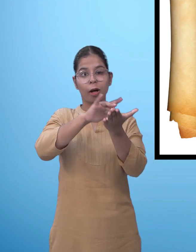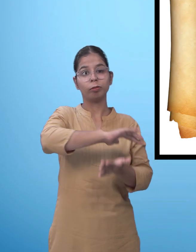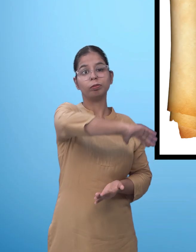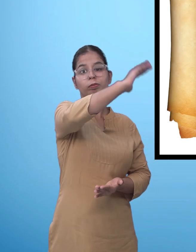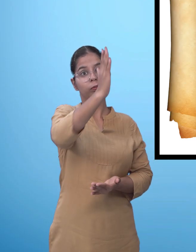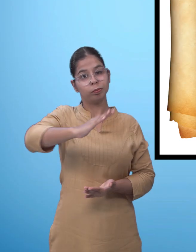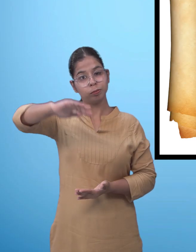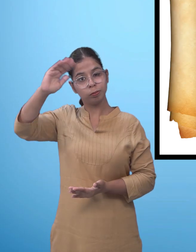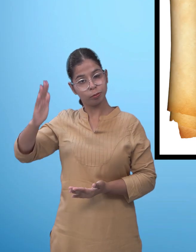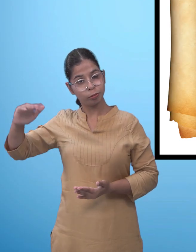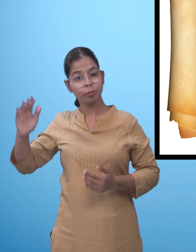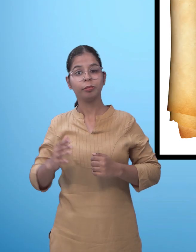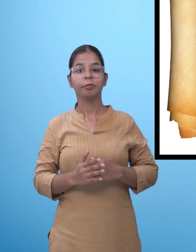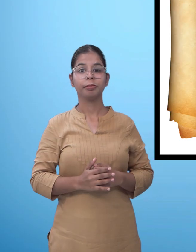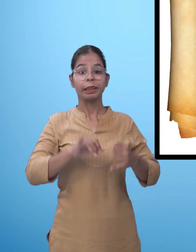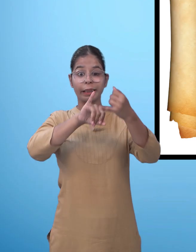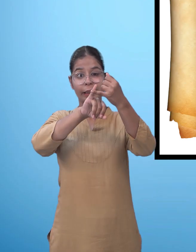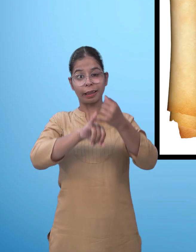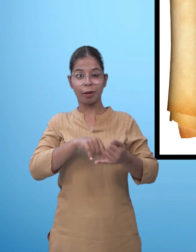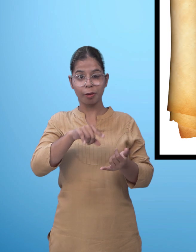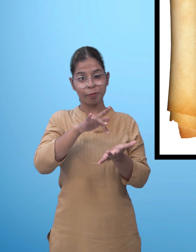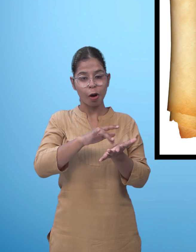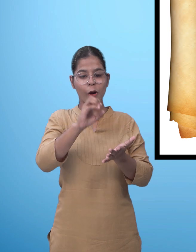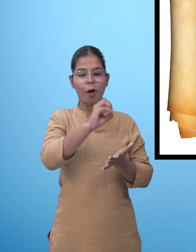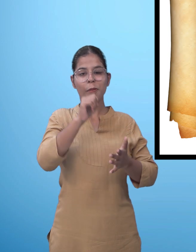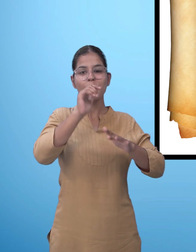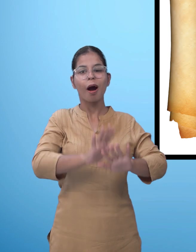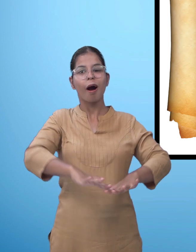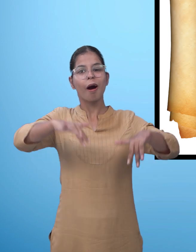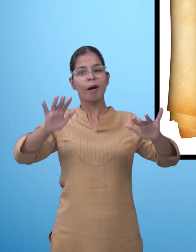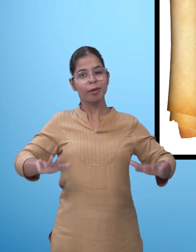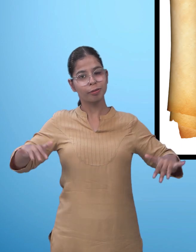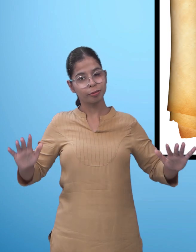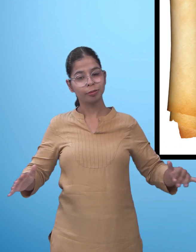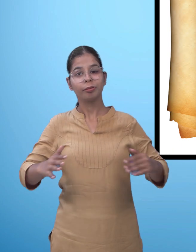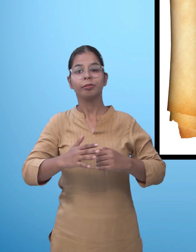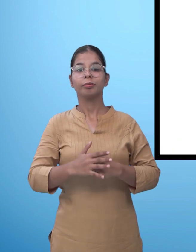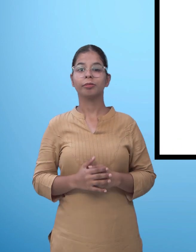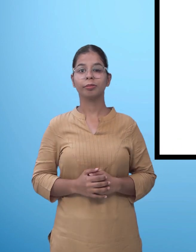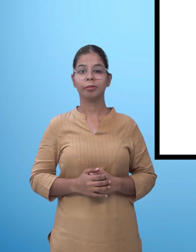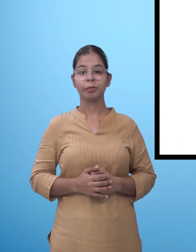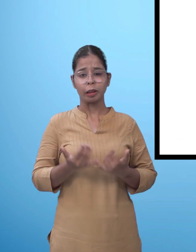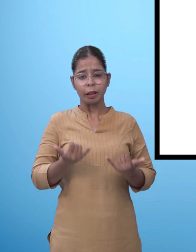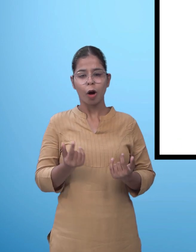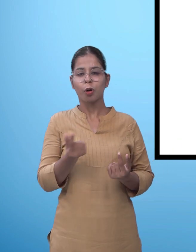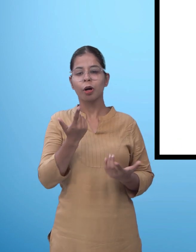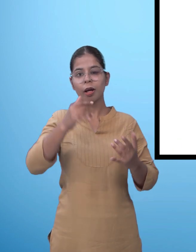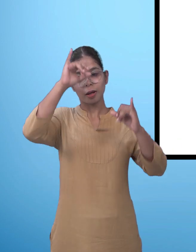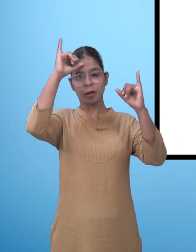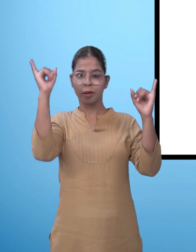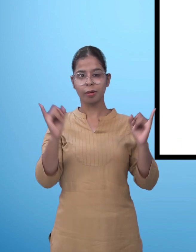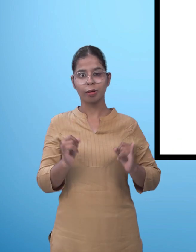that lies north of the ocean and south of the snowy mountains is called Bharat. This name,